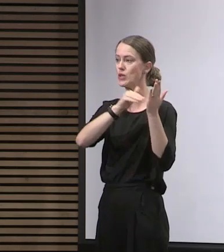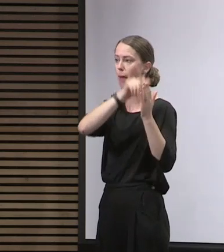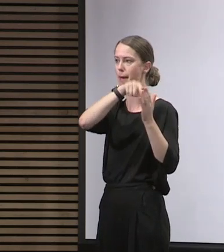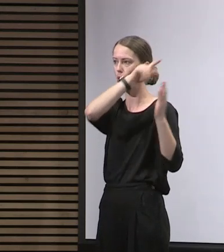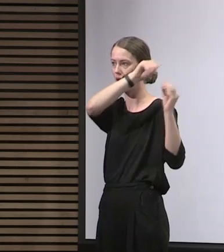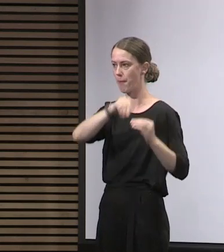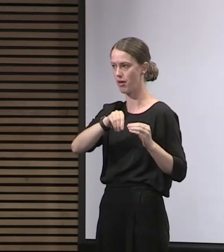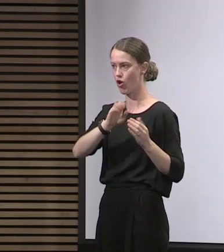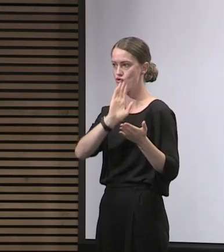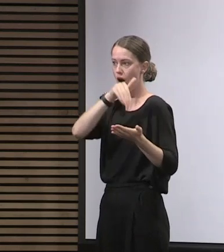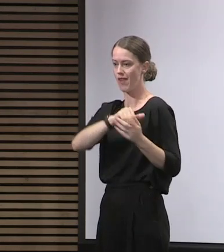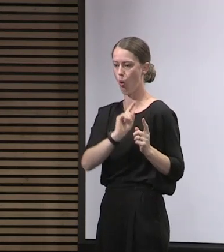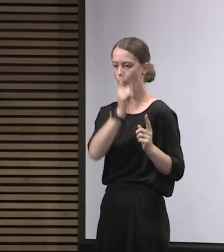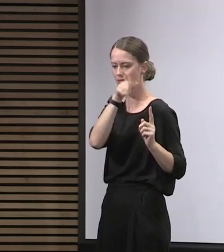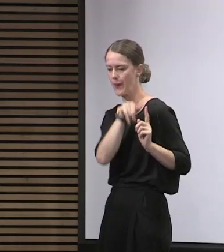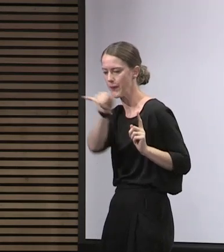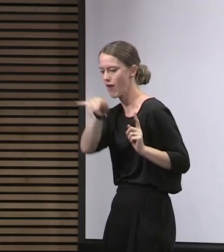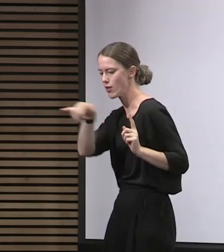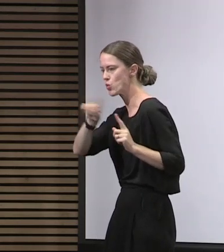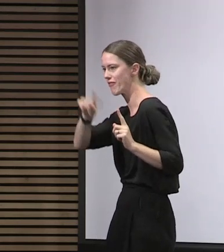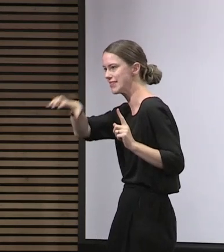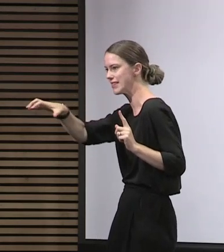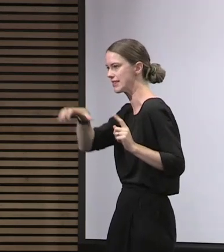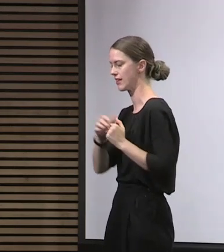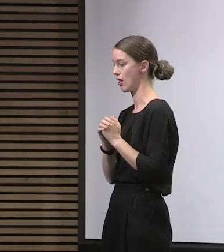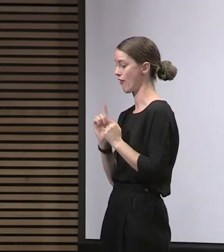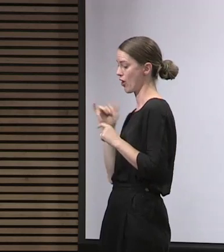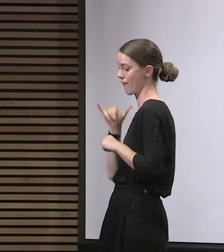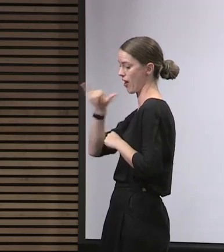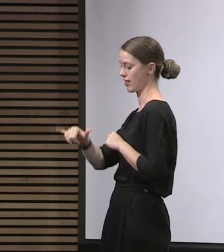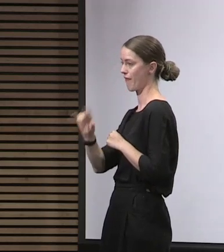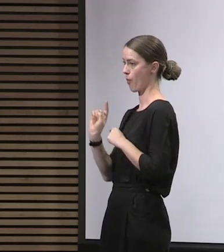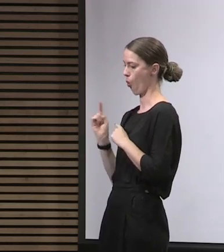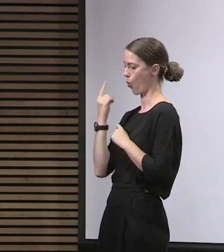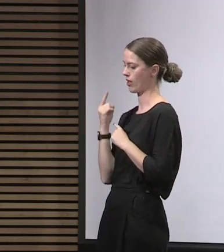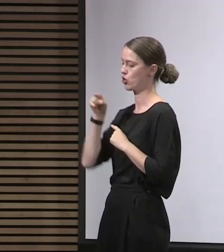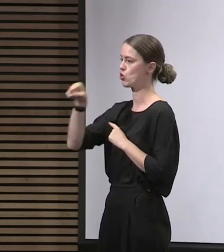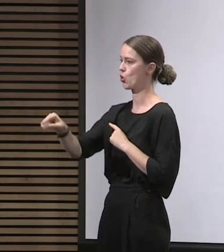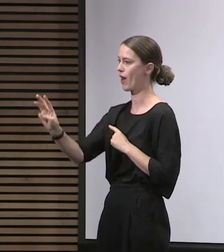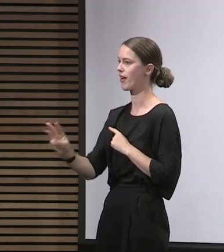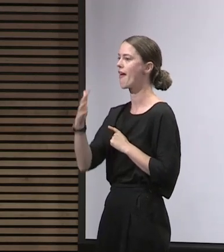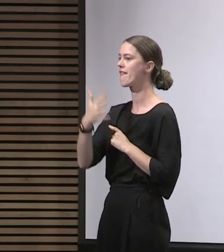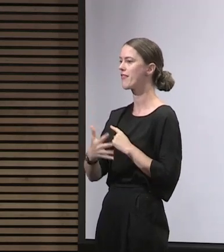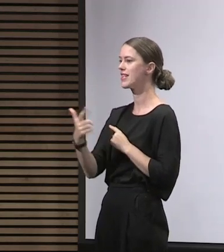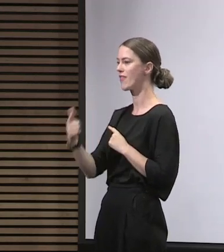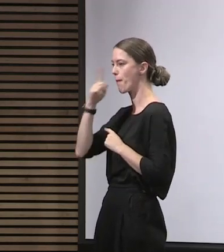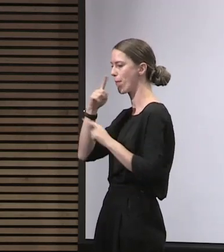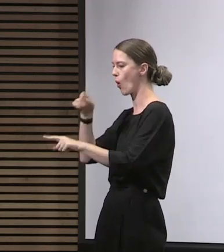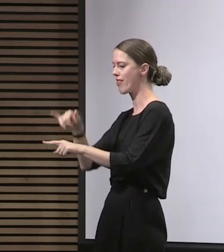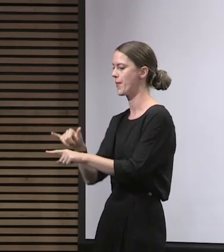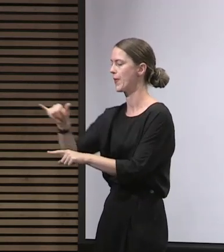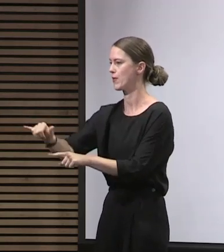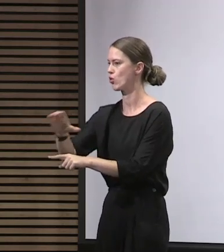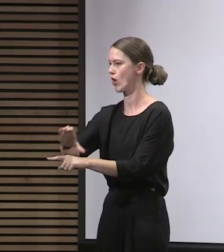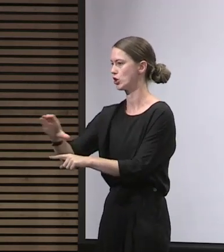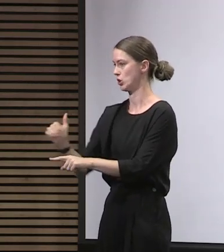to their regional centres. The first flight took 57 passengers from Auckland to Wellington and then on to Christchurch